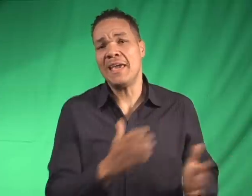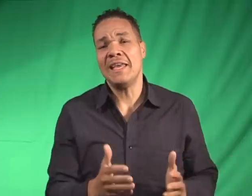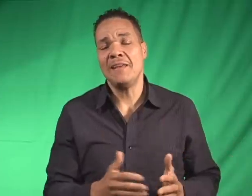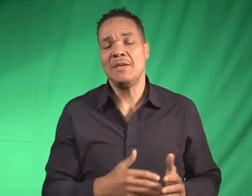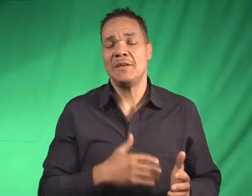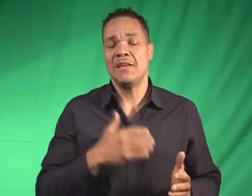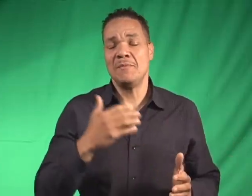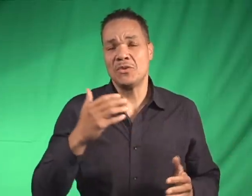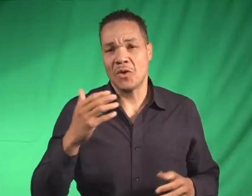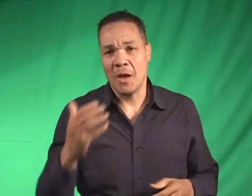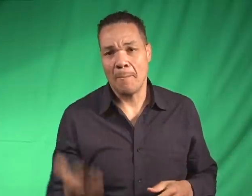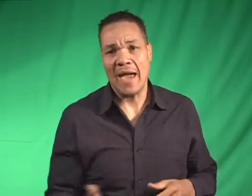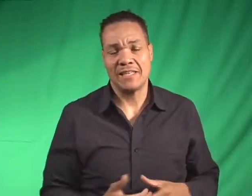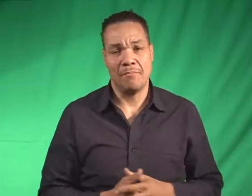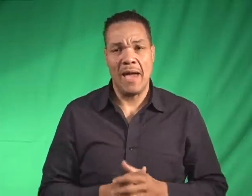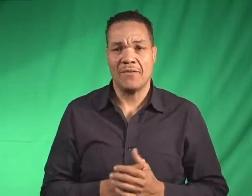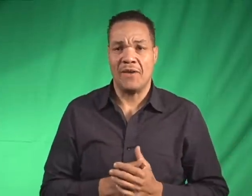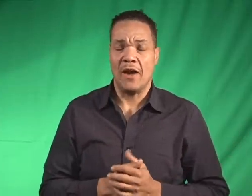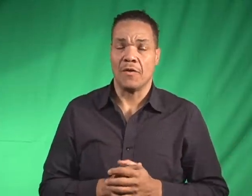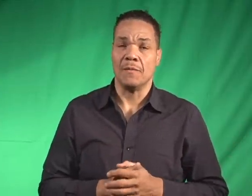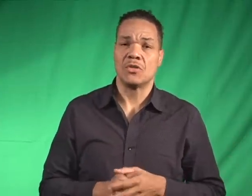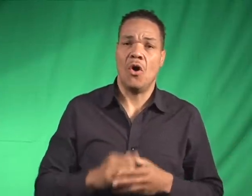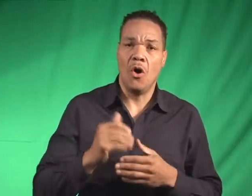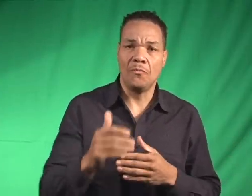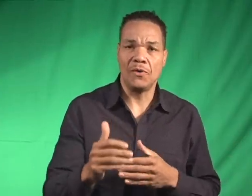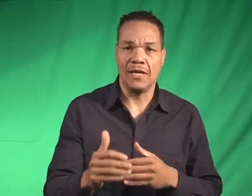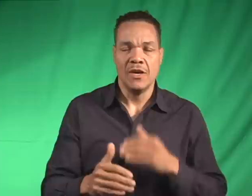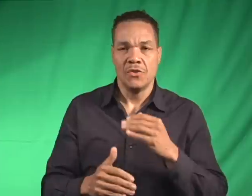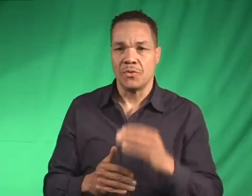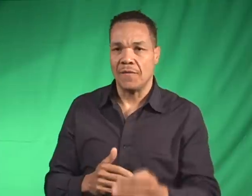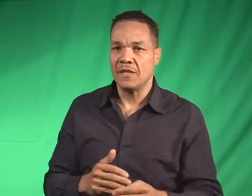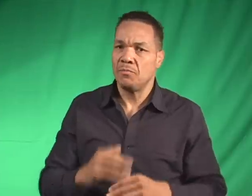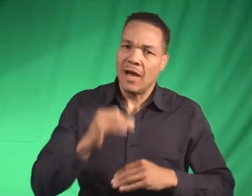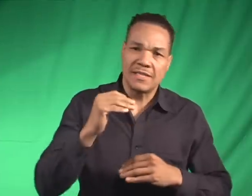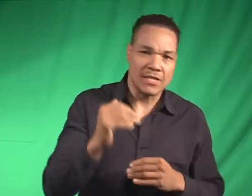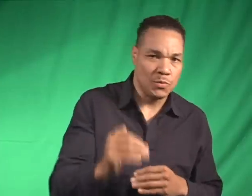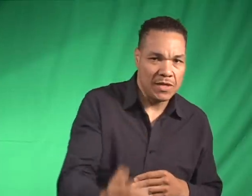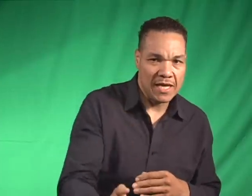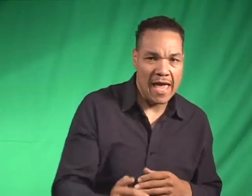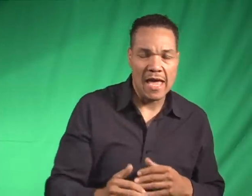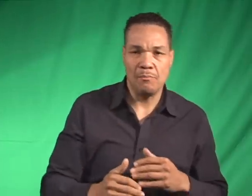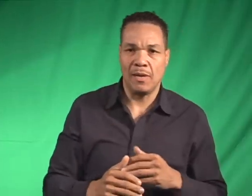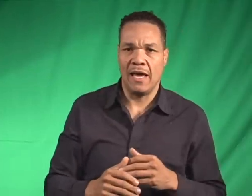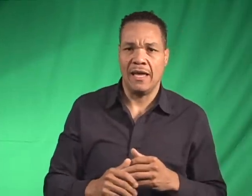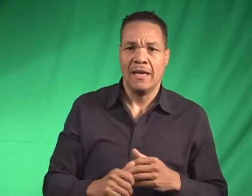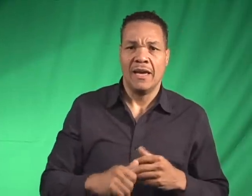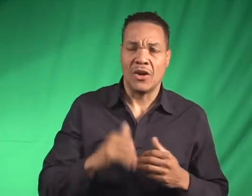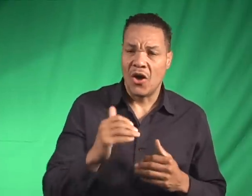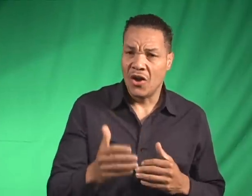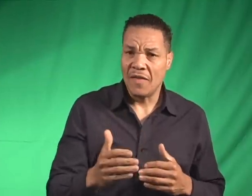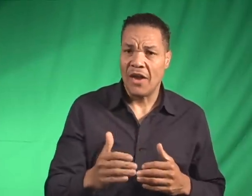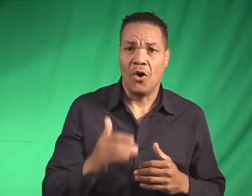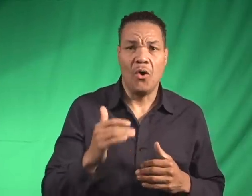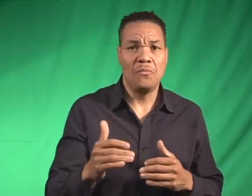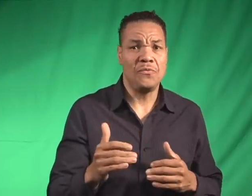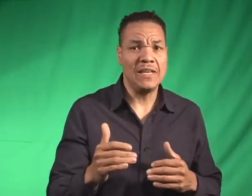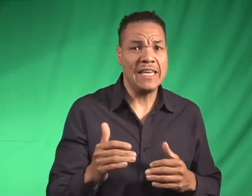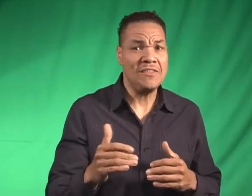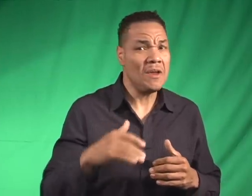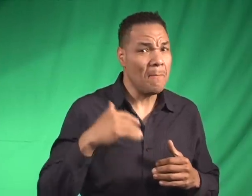it enemies will come back to backfire on them. So hopefully throughout this process with the gameplay and all of that, hopefully they're